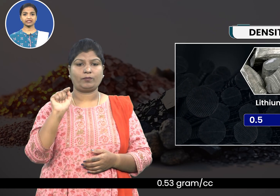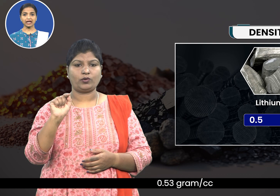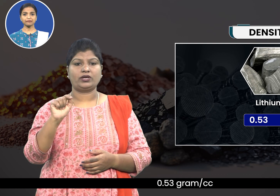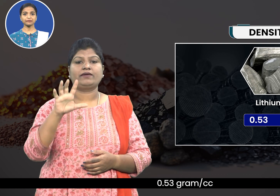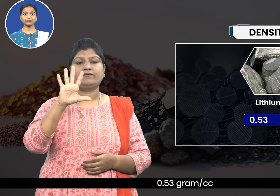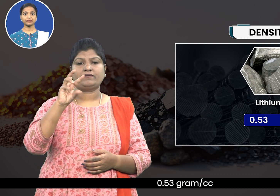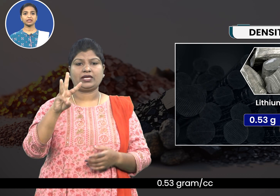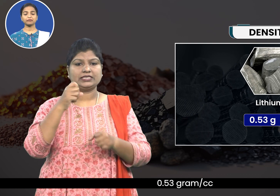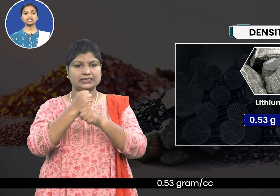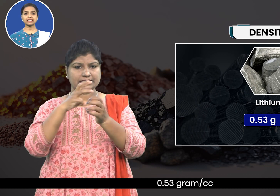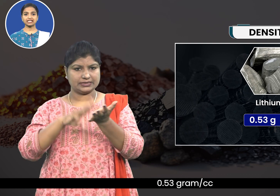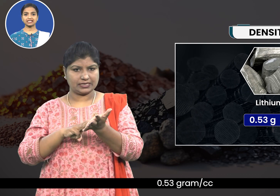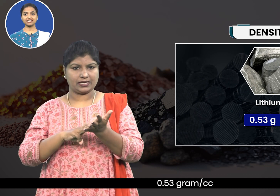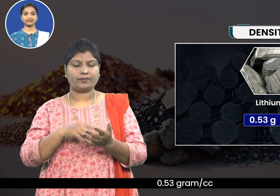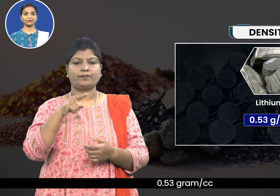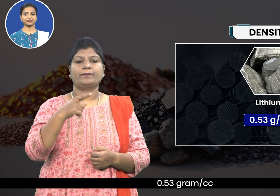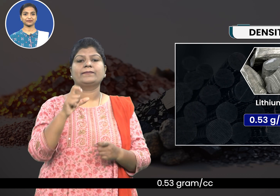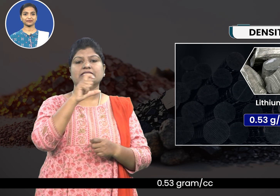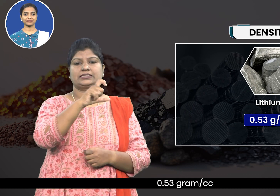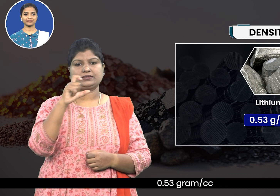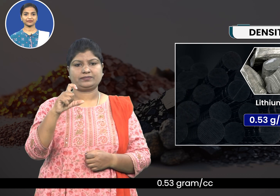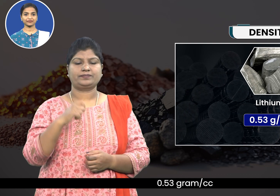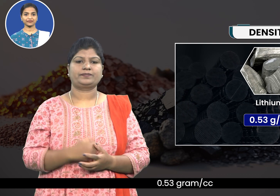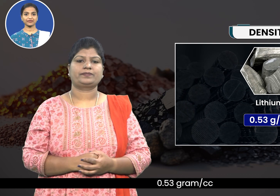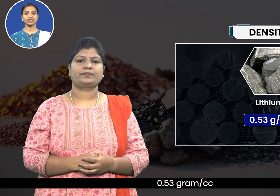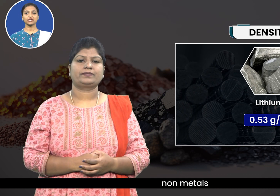0.53 gram per cc.